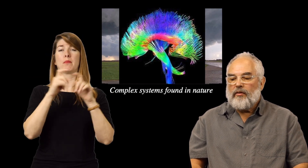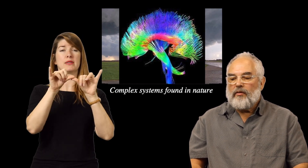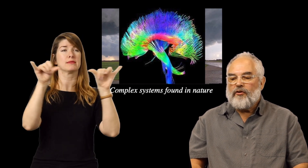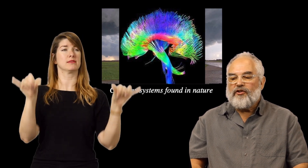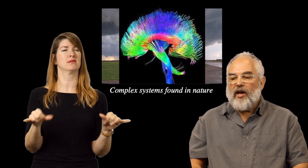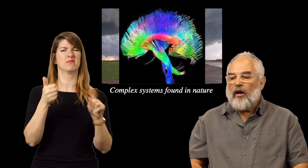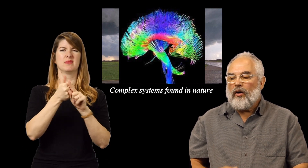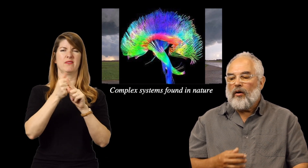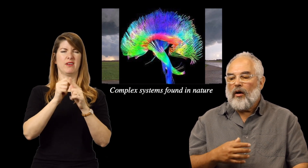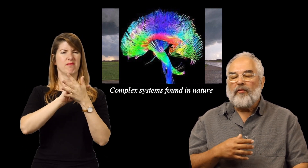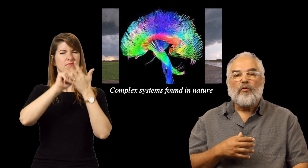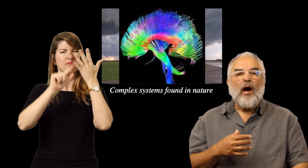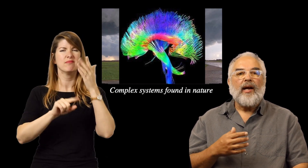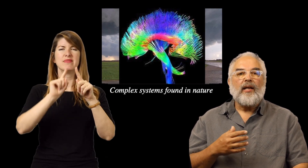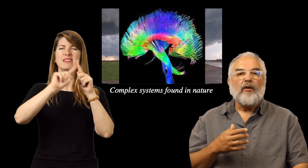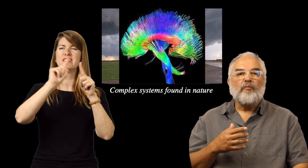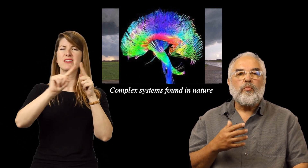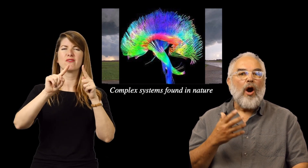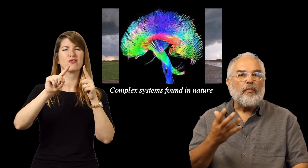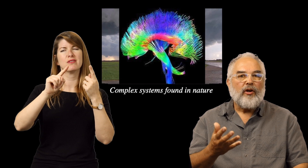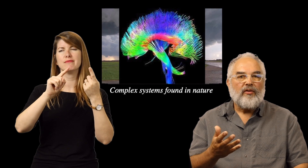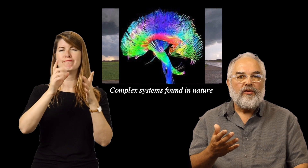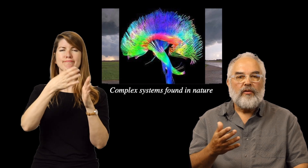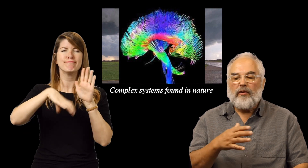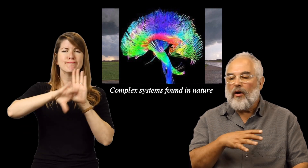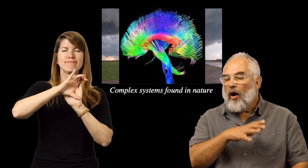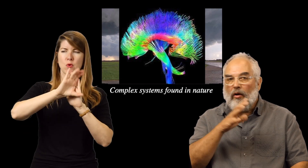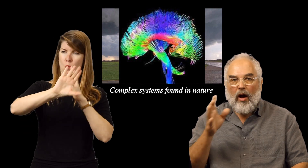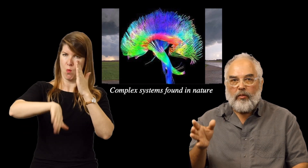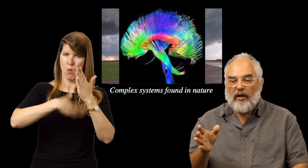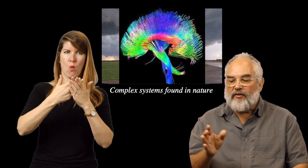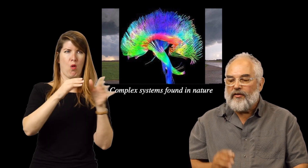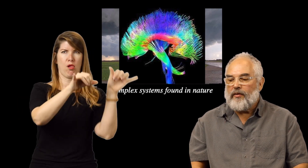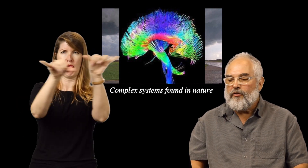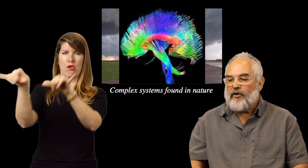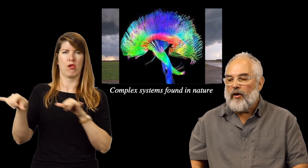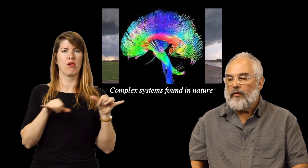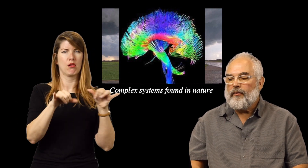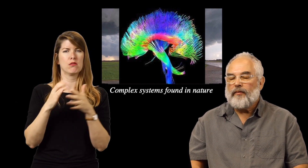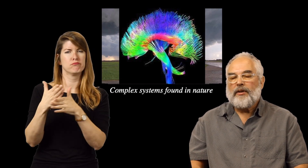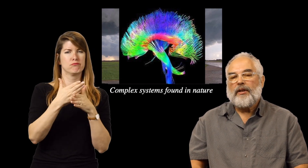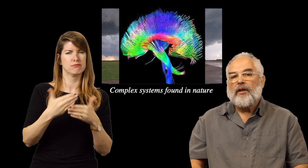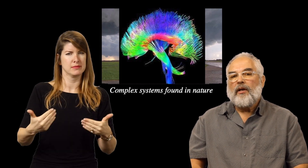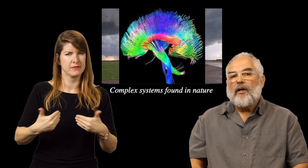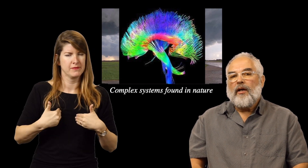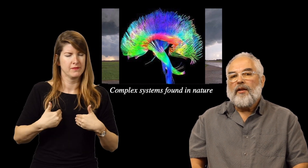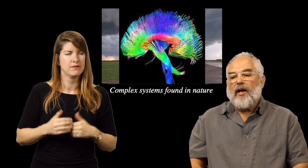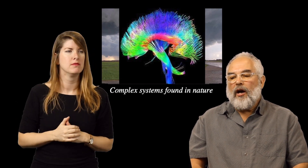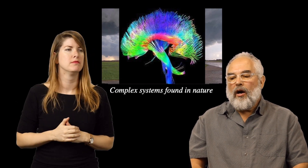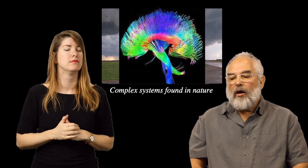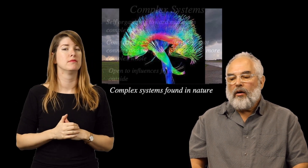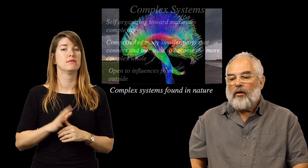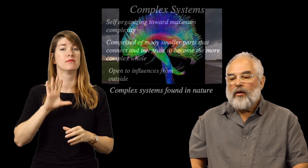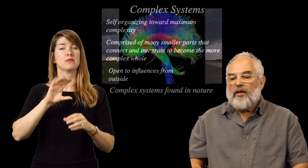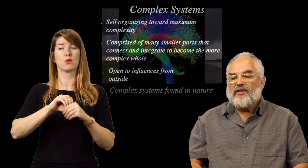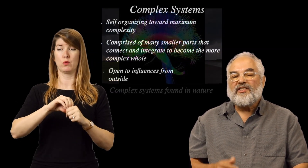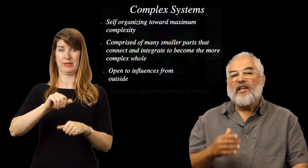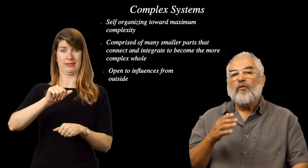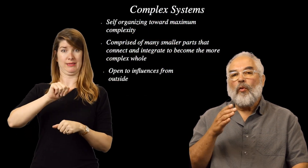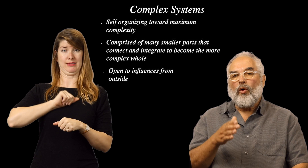systems share a variety of properties that all complex systems share. They